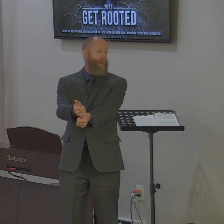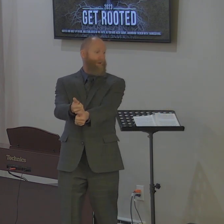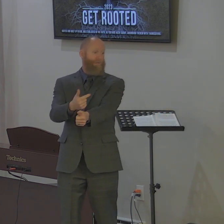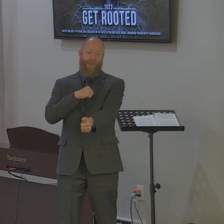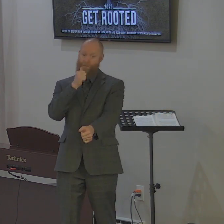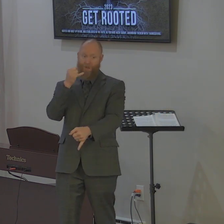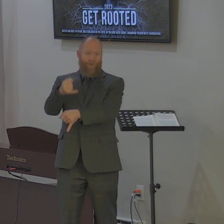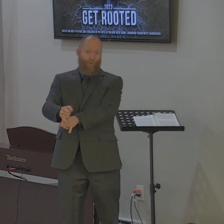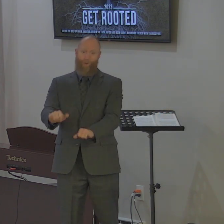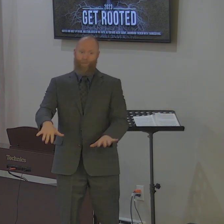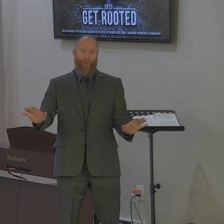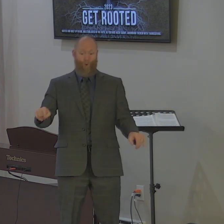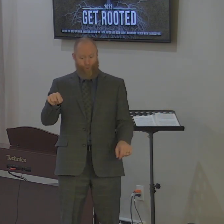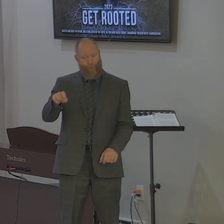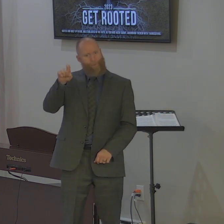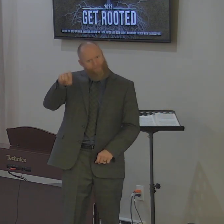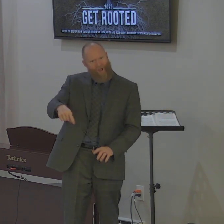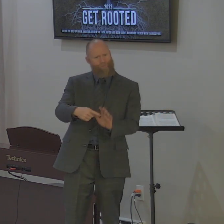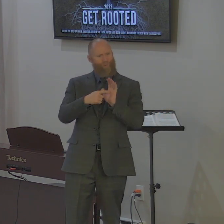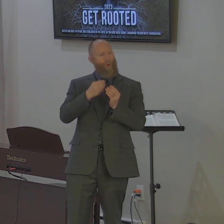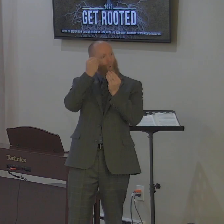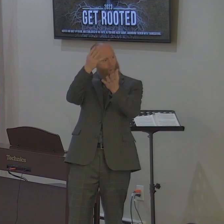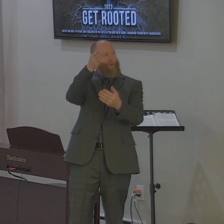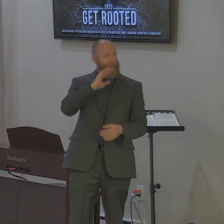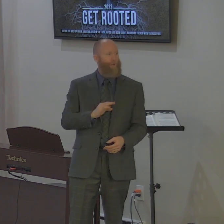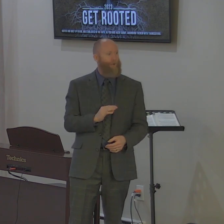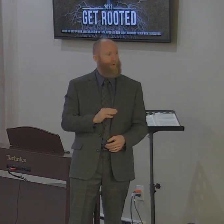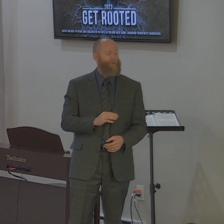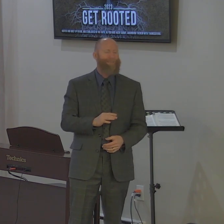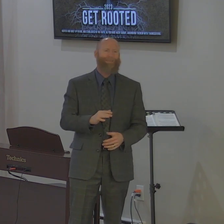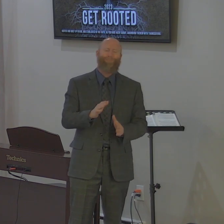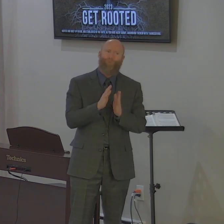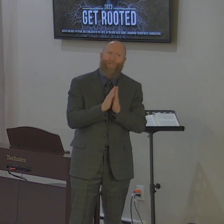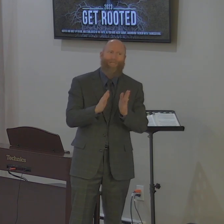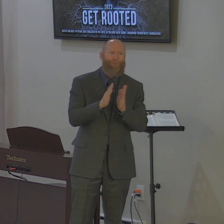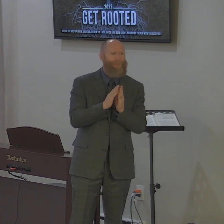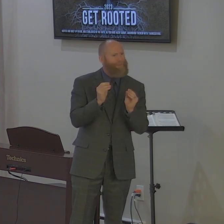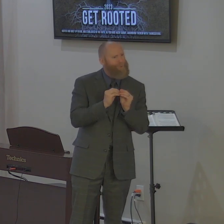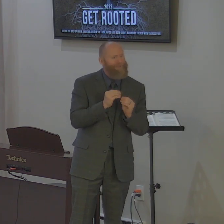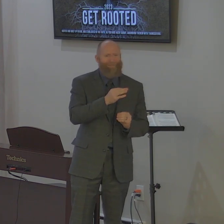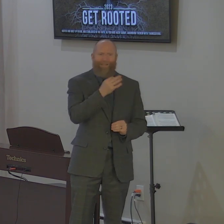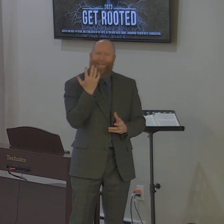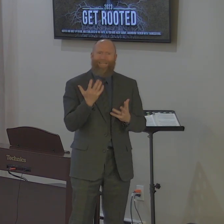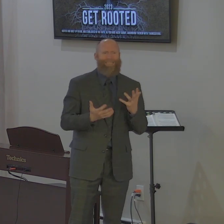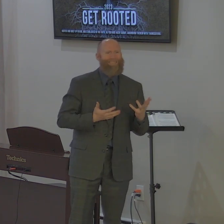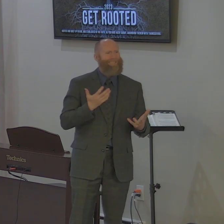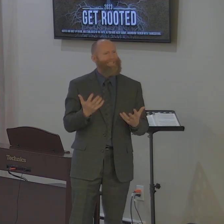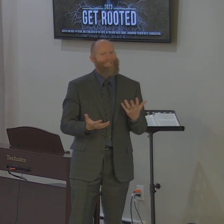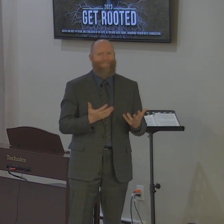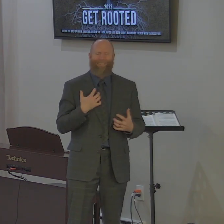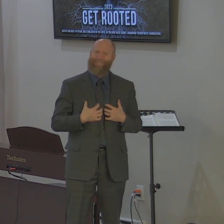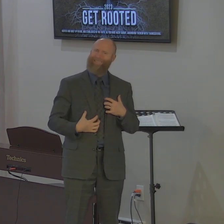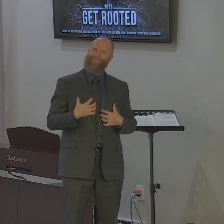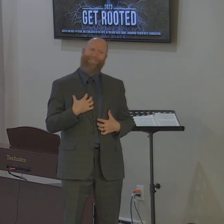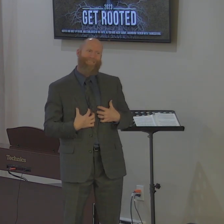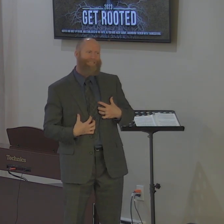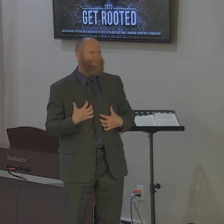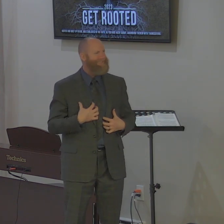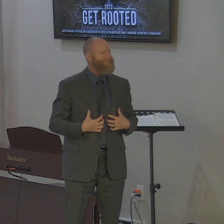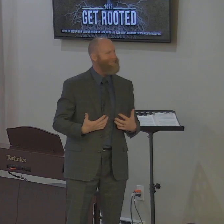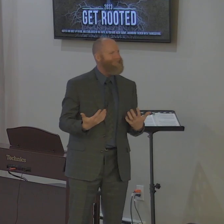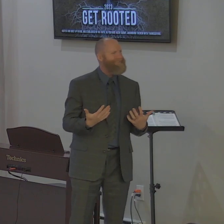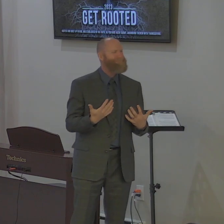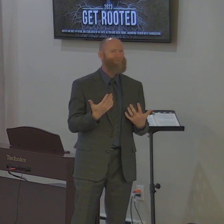God. And he prayed, and he still felt like God wanted him to go. So much so that he made a